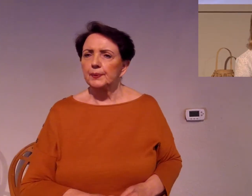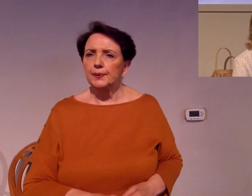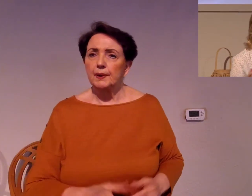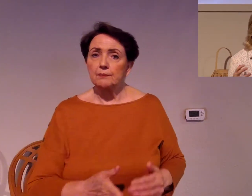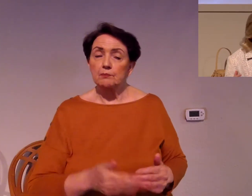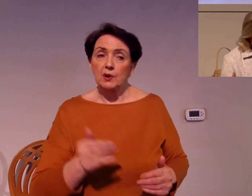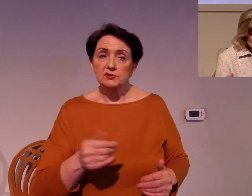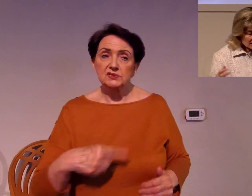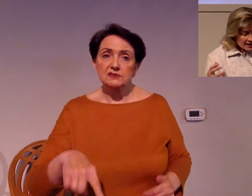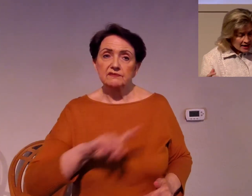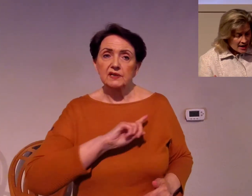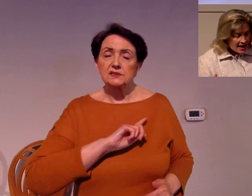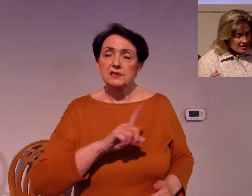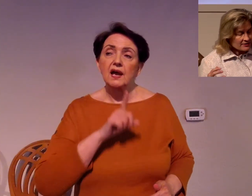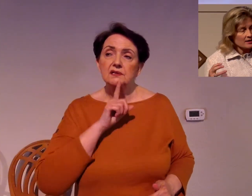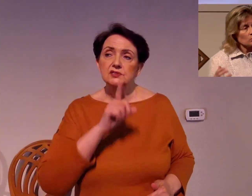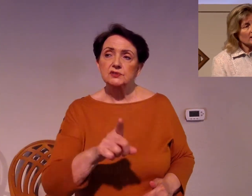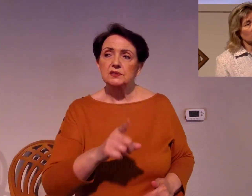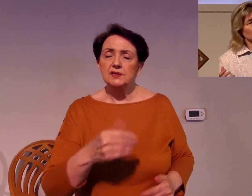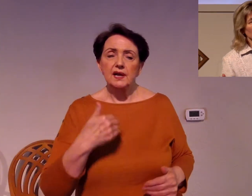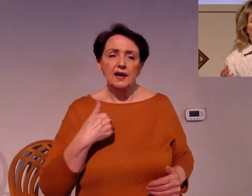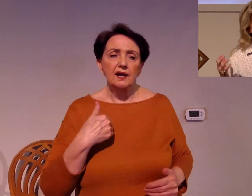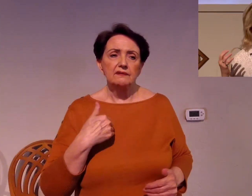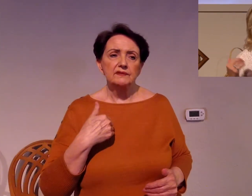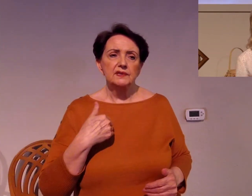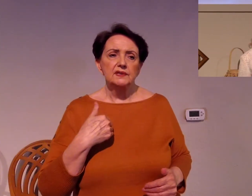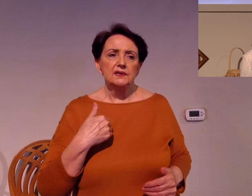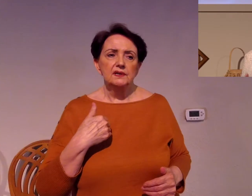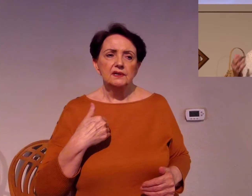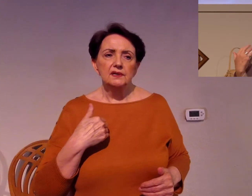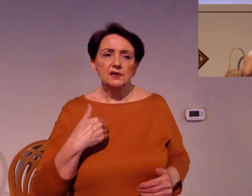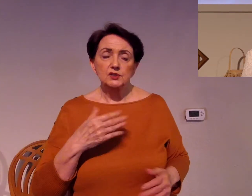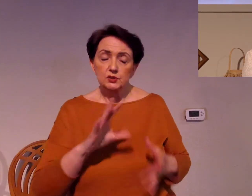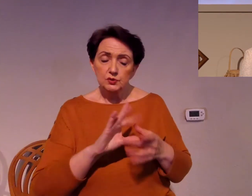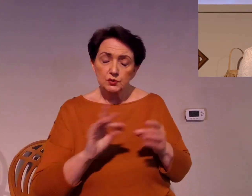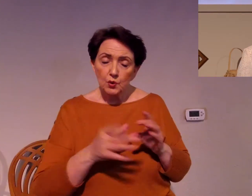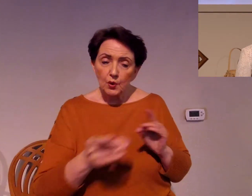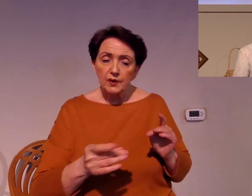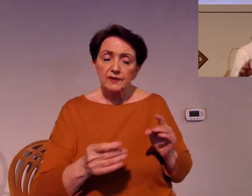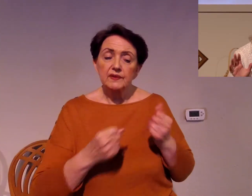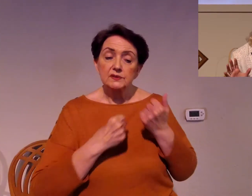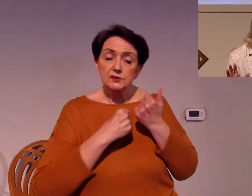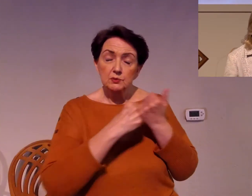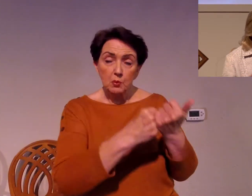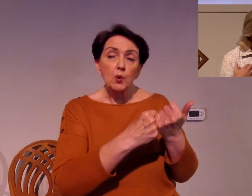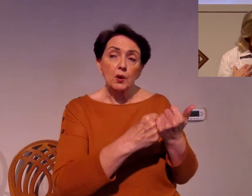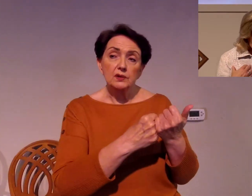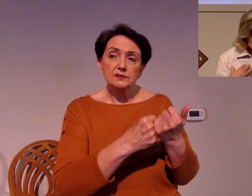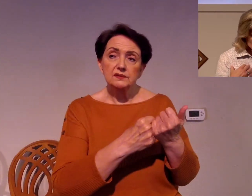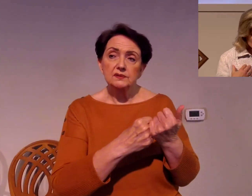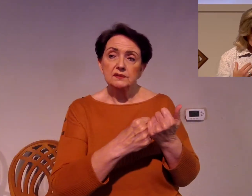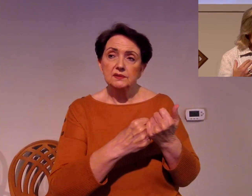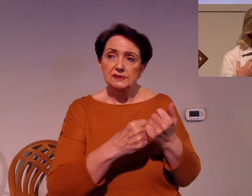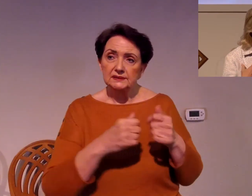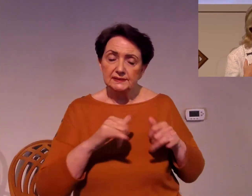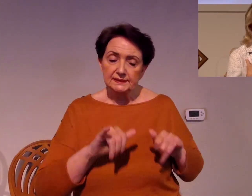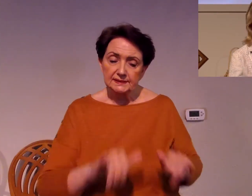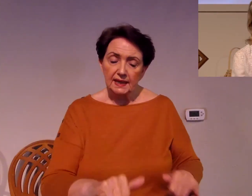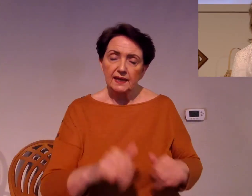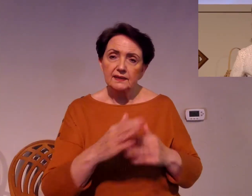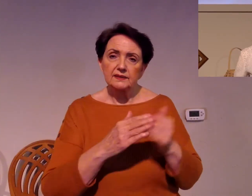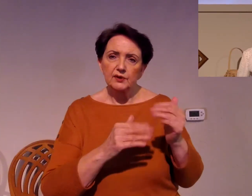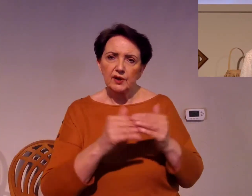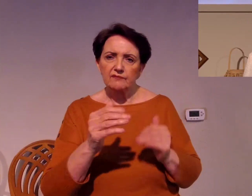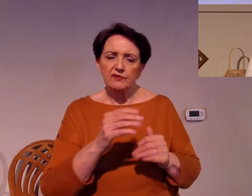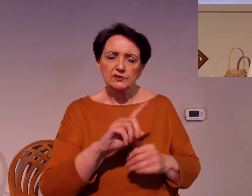Most of us actually have a well-justified story that's embedded in us, and it's been there, and we've told ourselves on why we